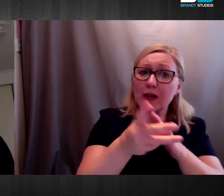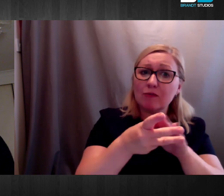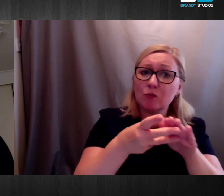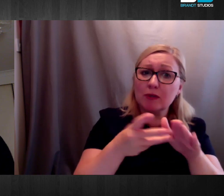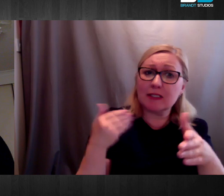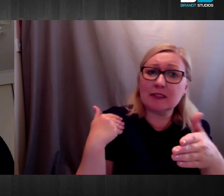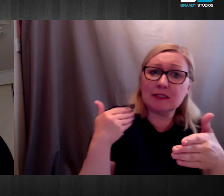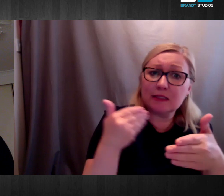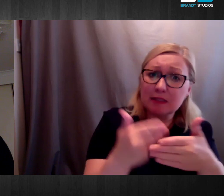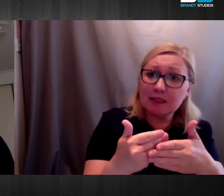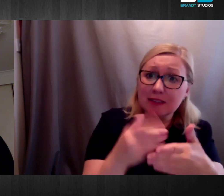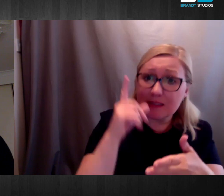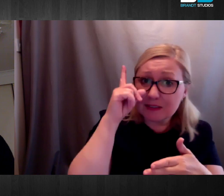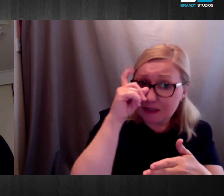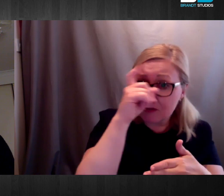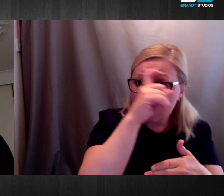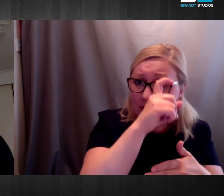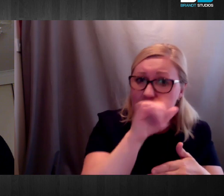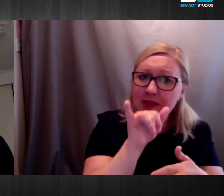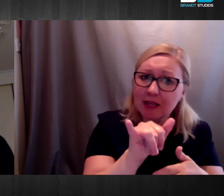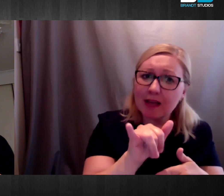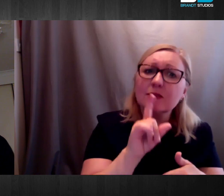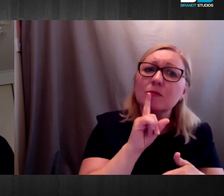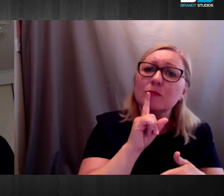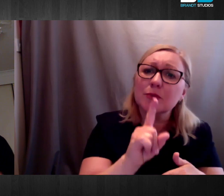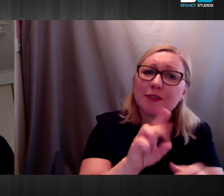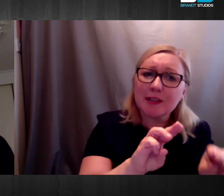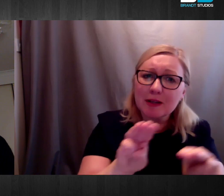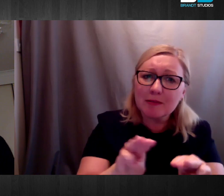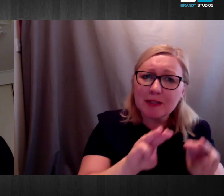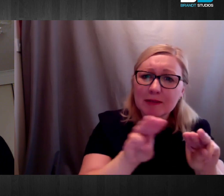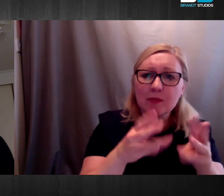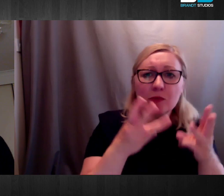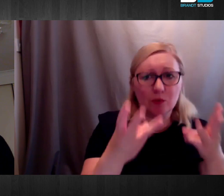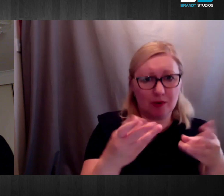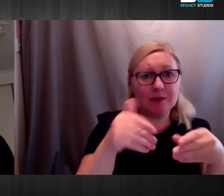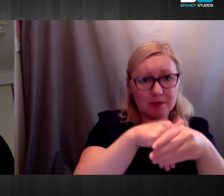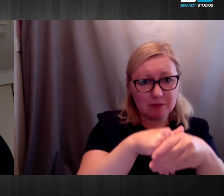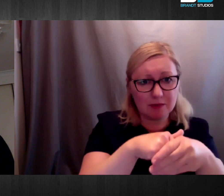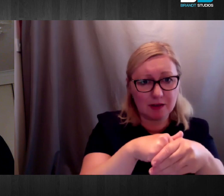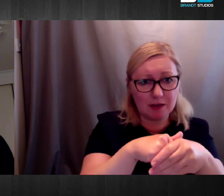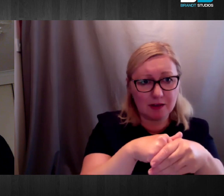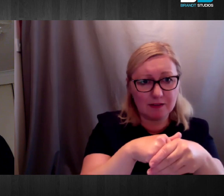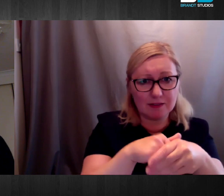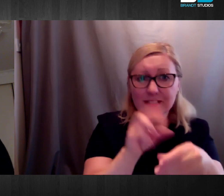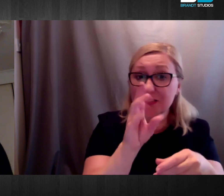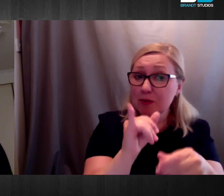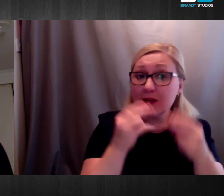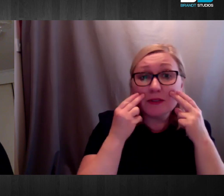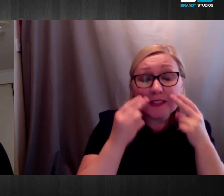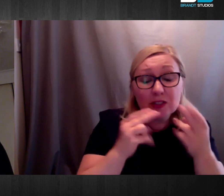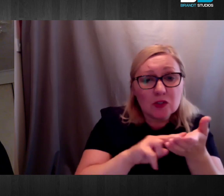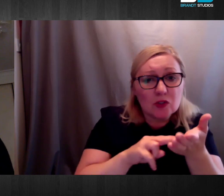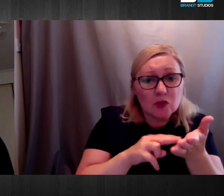be involved, and it's about, you know, using those existing relationships to make sure that you